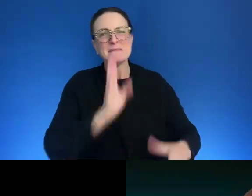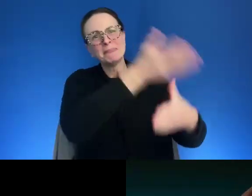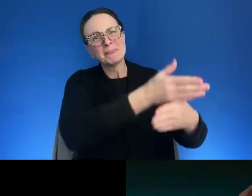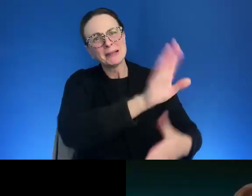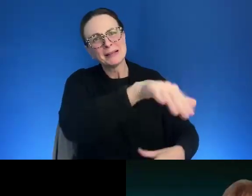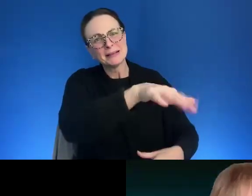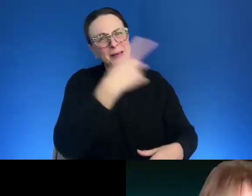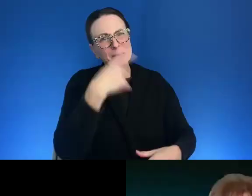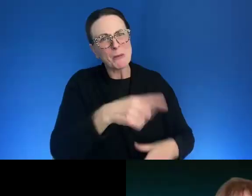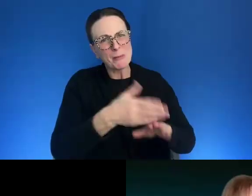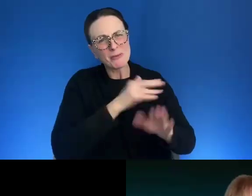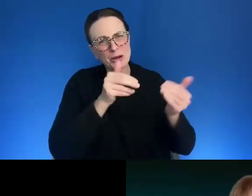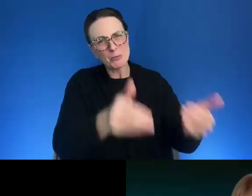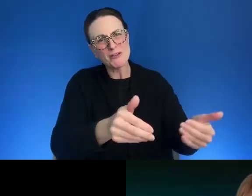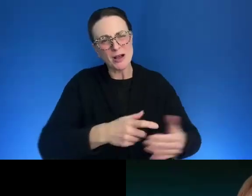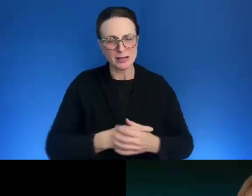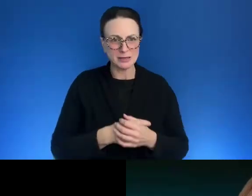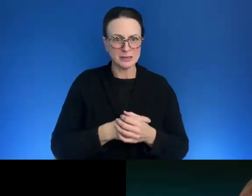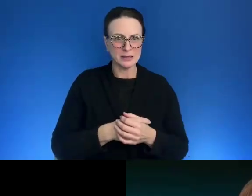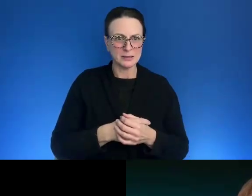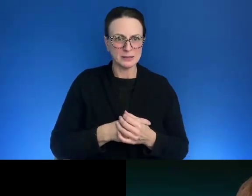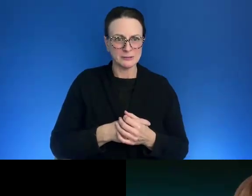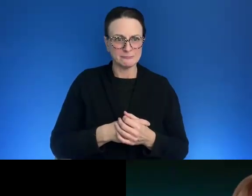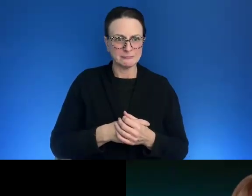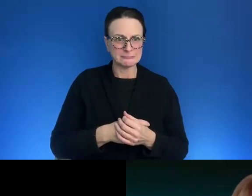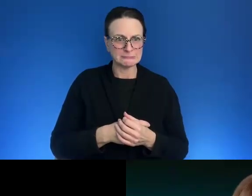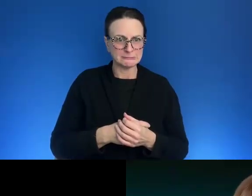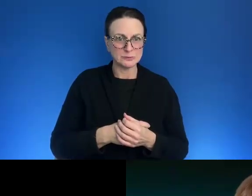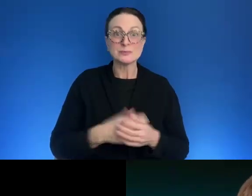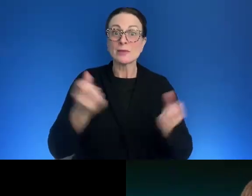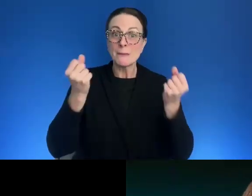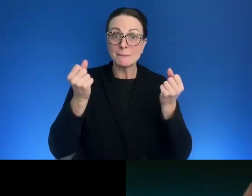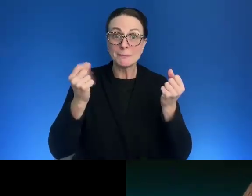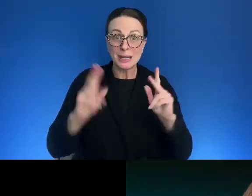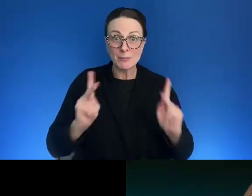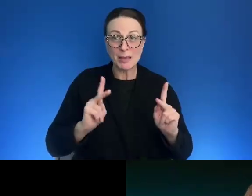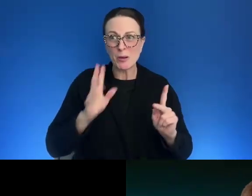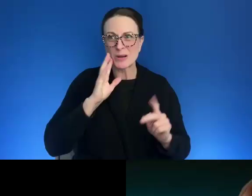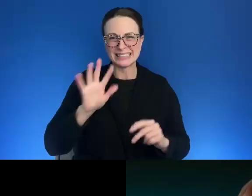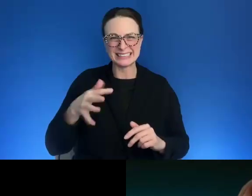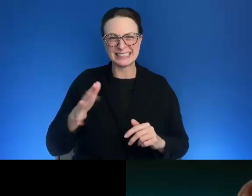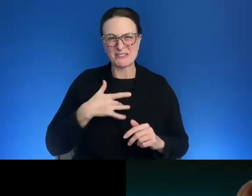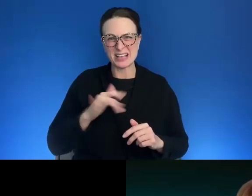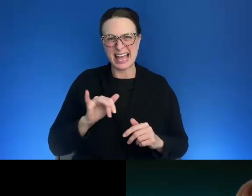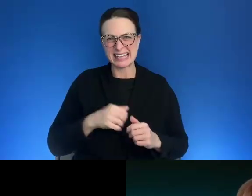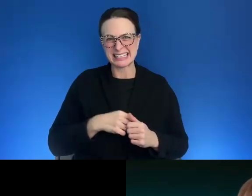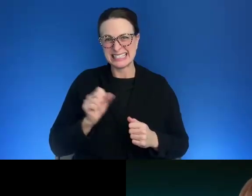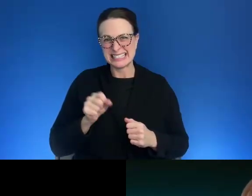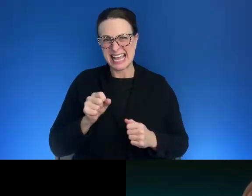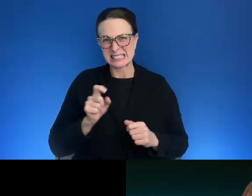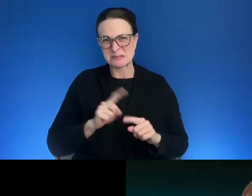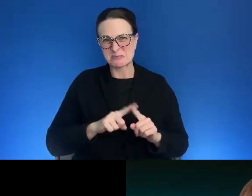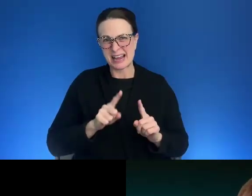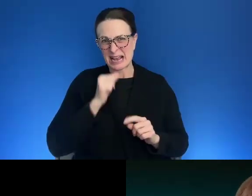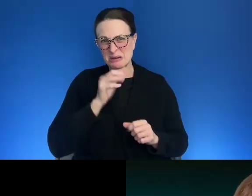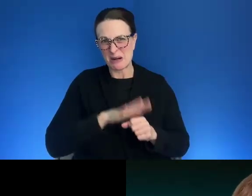Oh, in there before you sure. move on to the next Yes, hat? please. A lot of folks will kind of feel like, yes, but I don't have